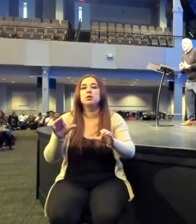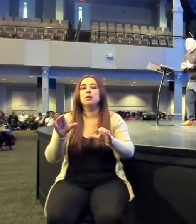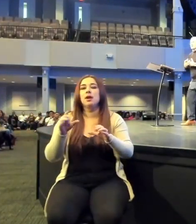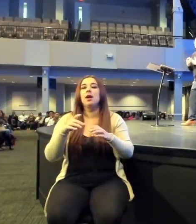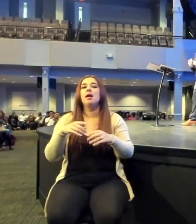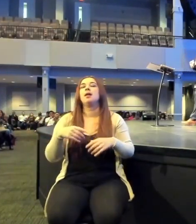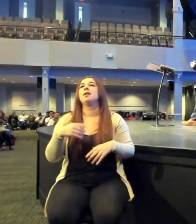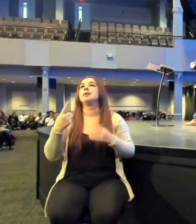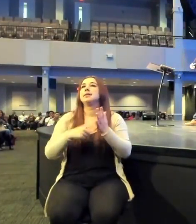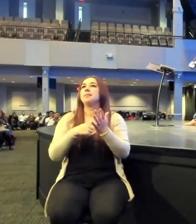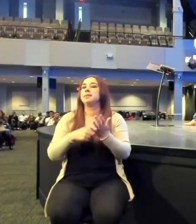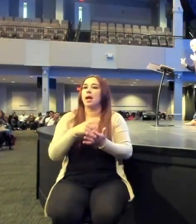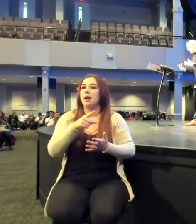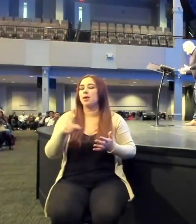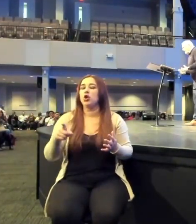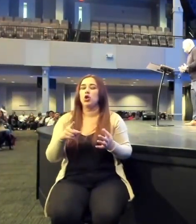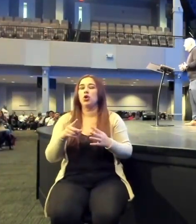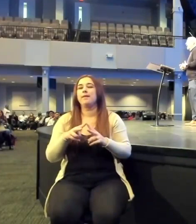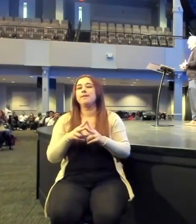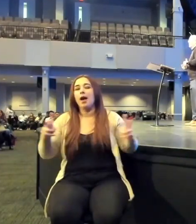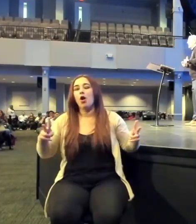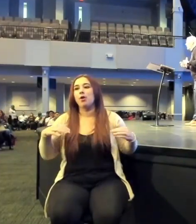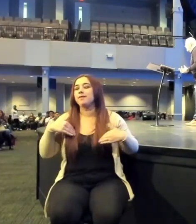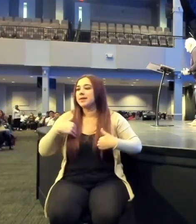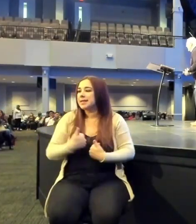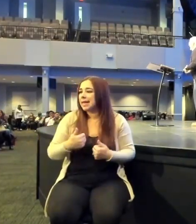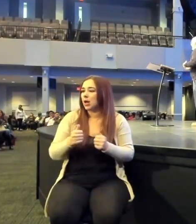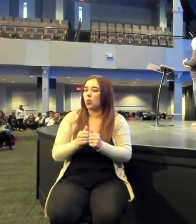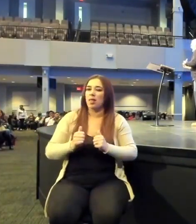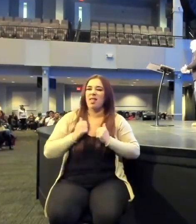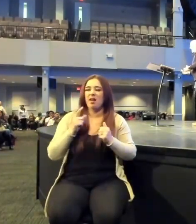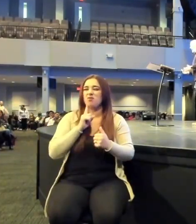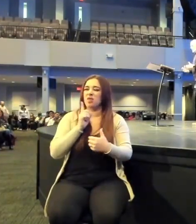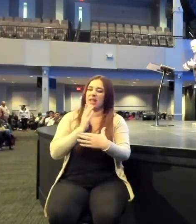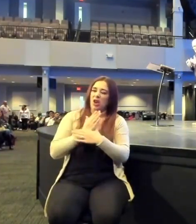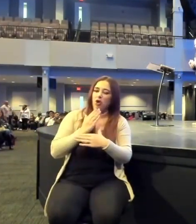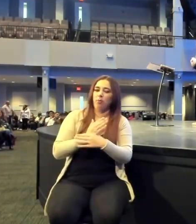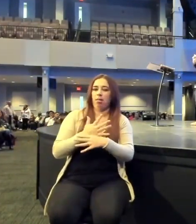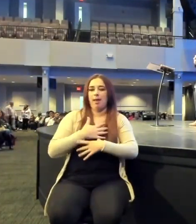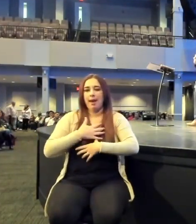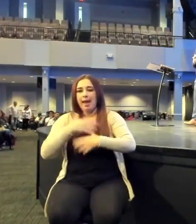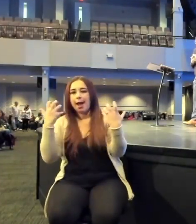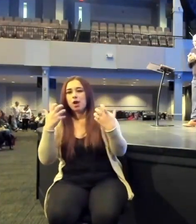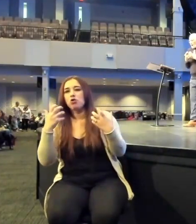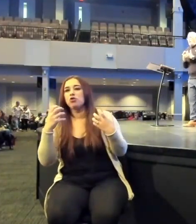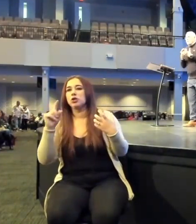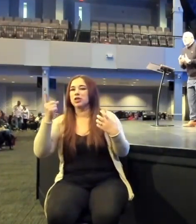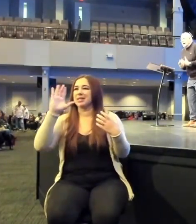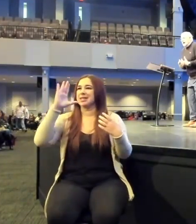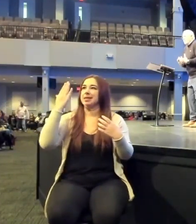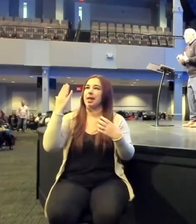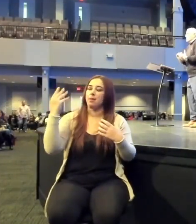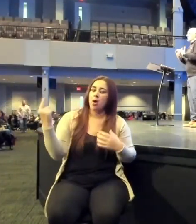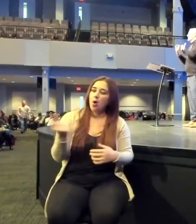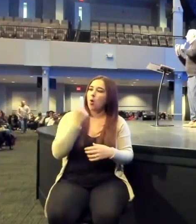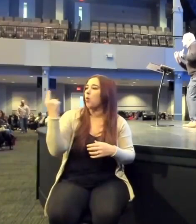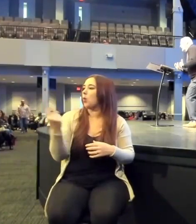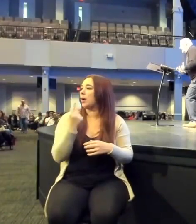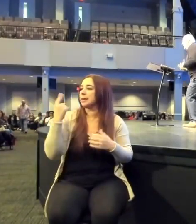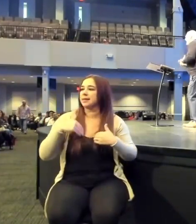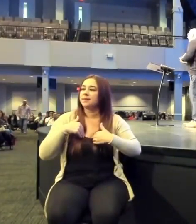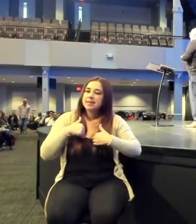find yourself extremely fatigued in life and irritable and angry. It just seems as though all the time there's